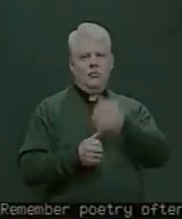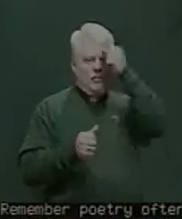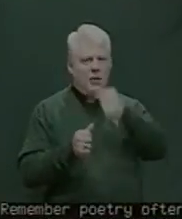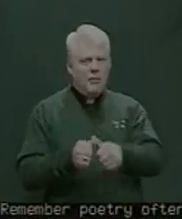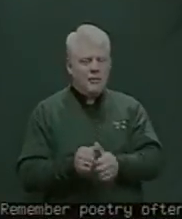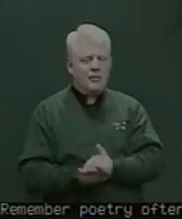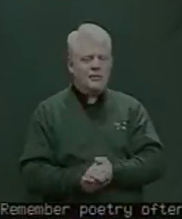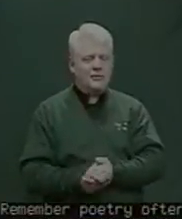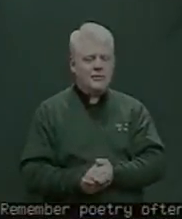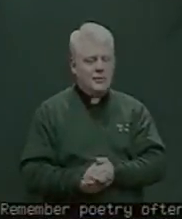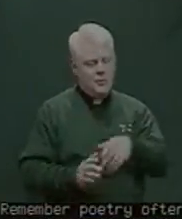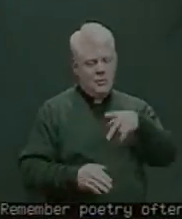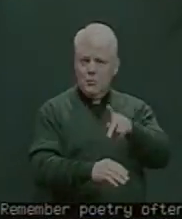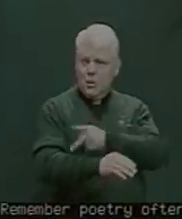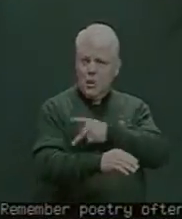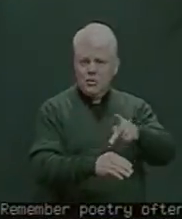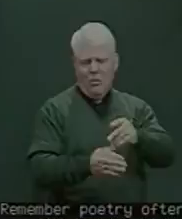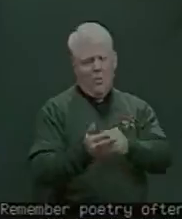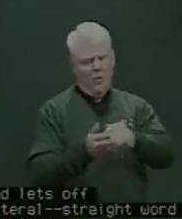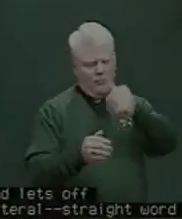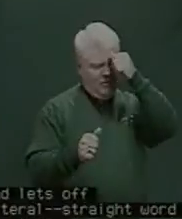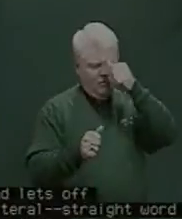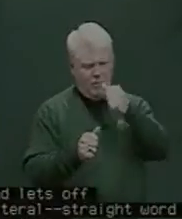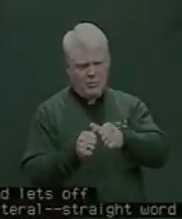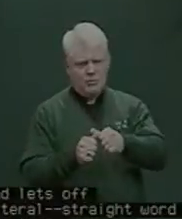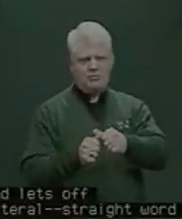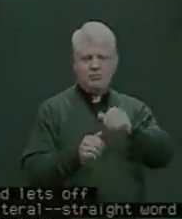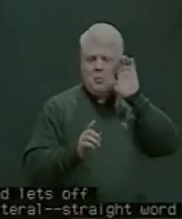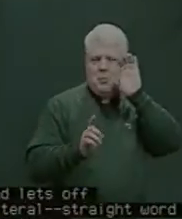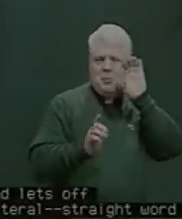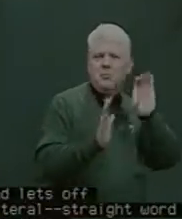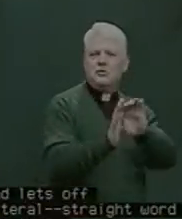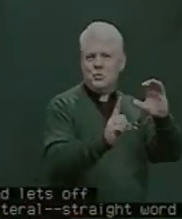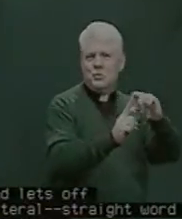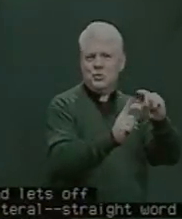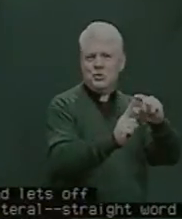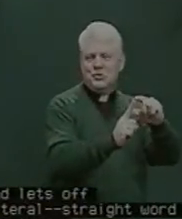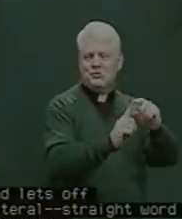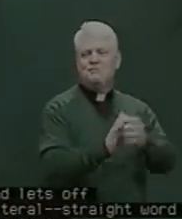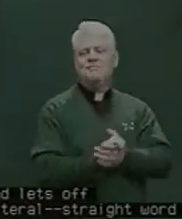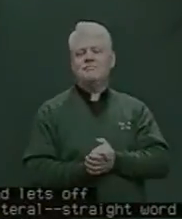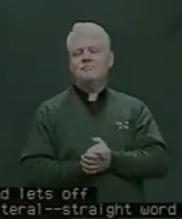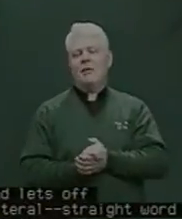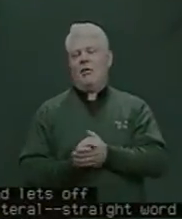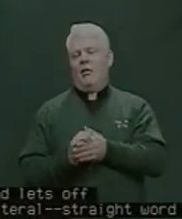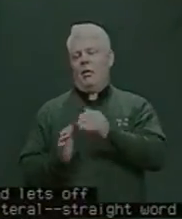poetry often uses a figure of speech and lets off literal, straight-word meanings.